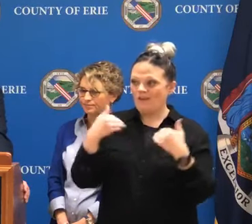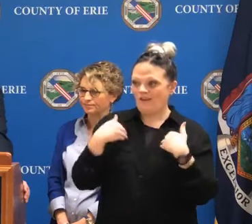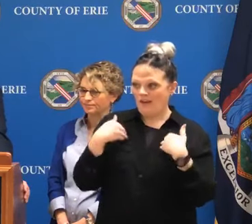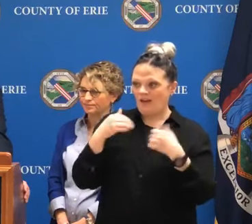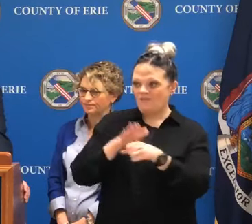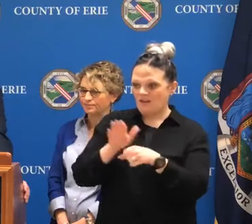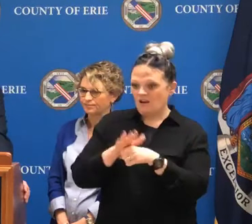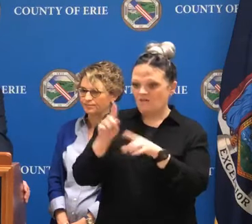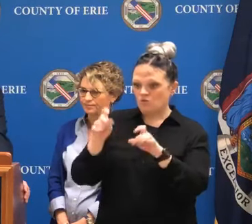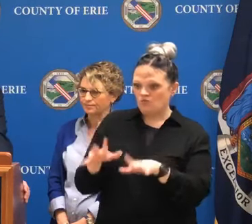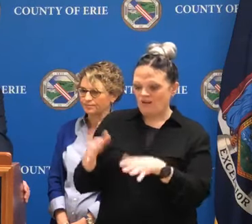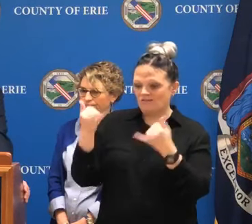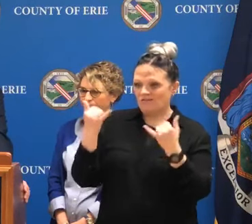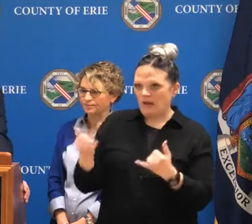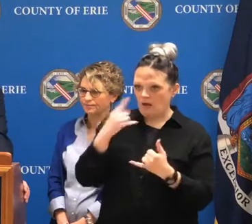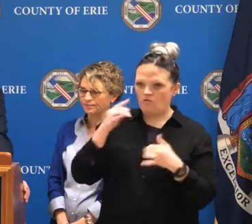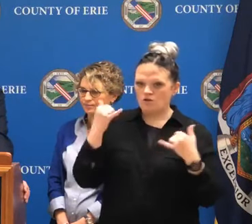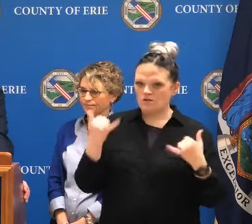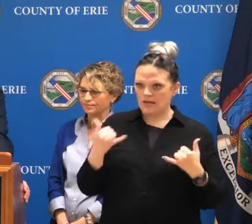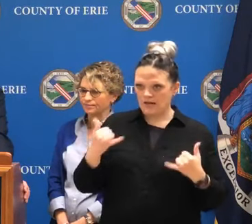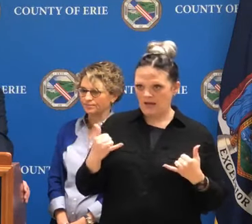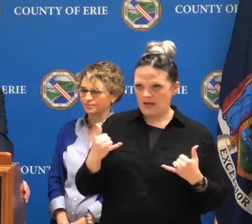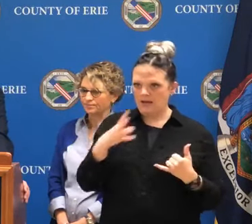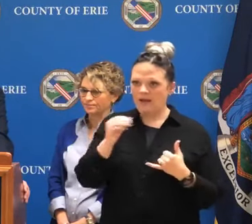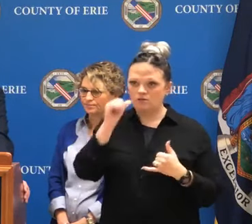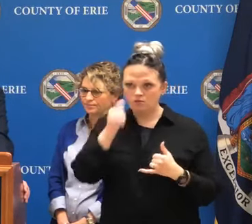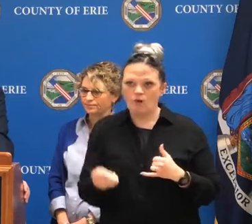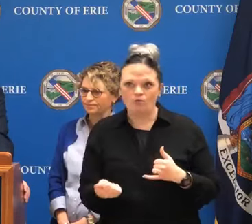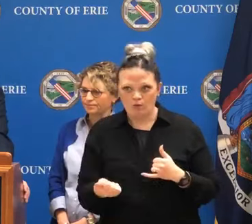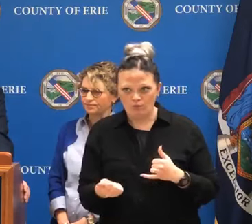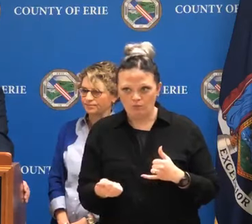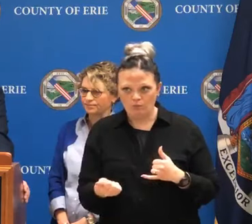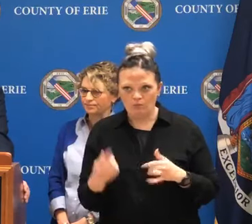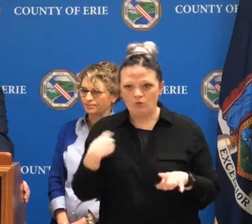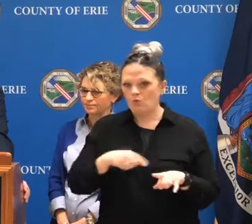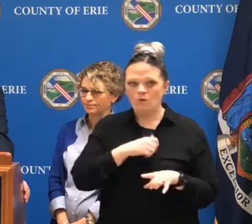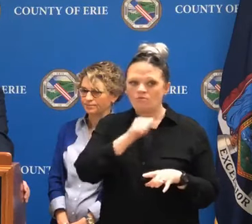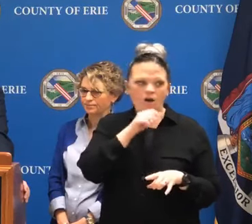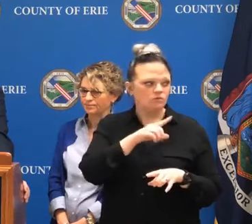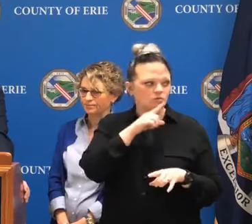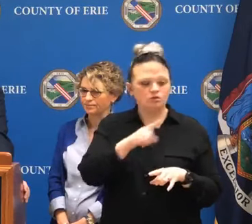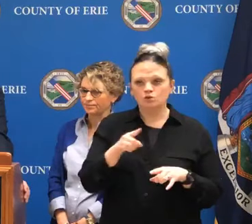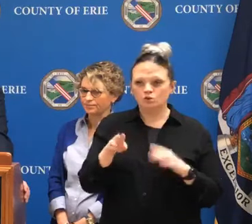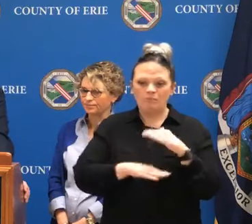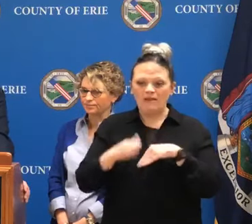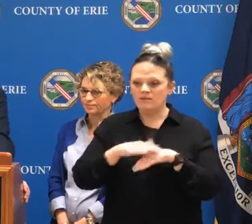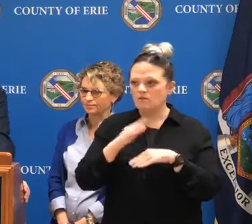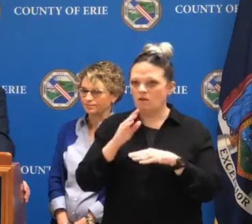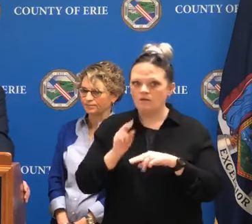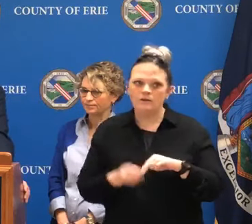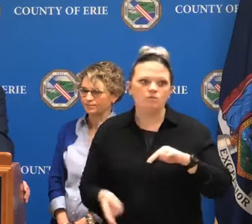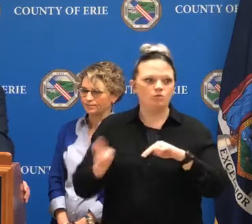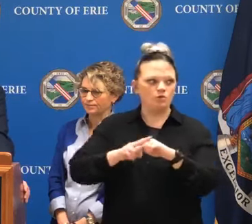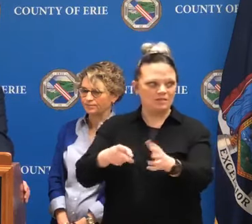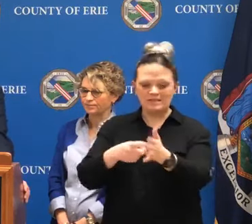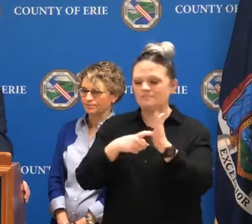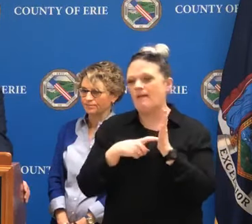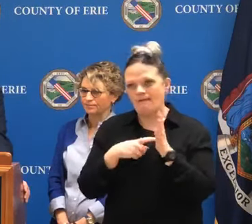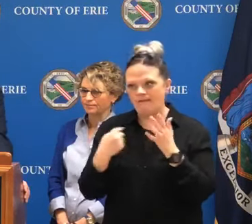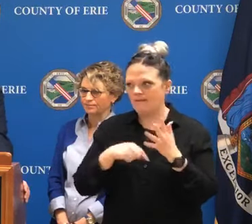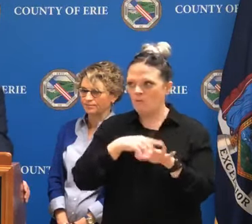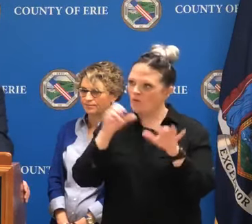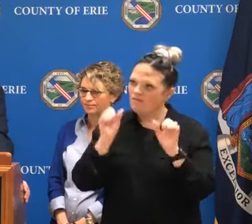reagents to do the tests that are scheduled today and hopefully through tomorrow, we're not certain based on the increasing demand that